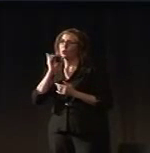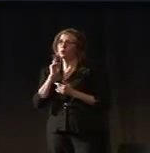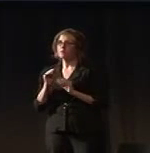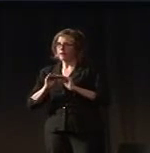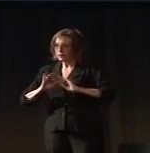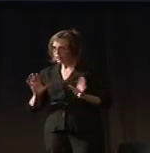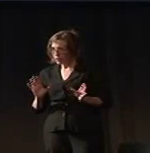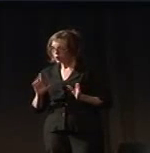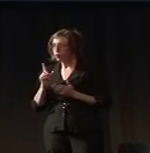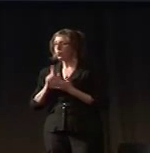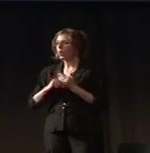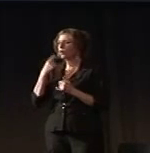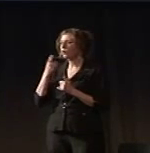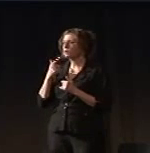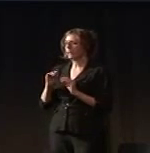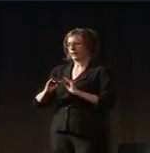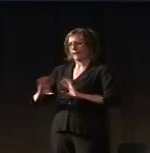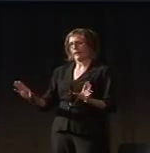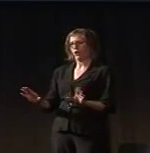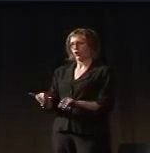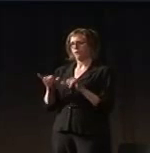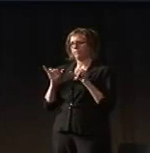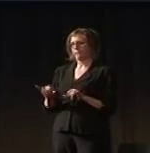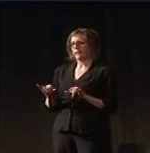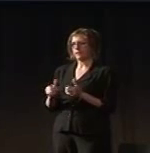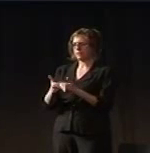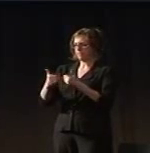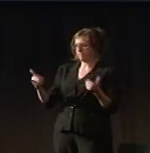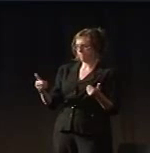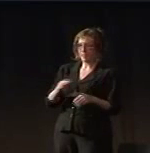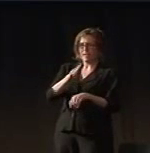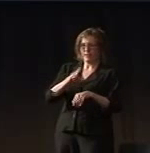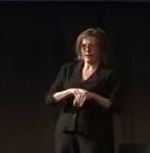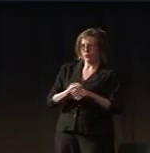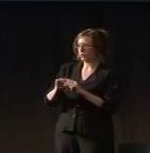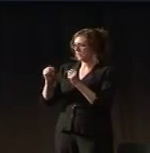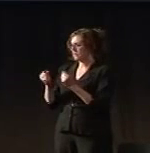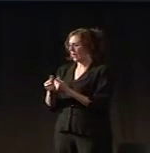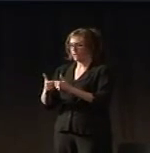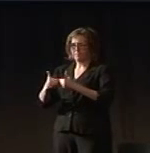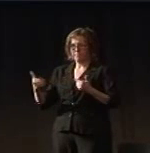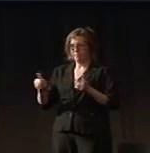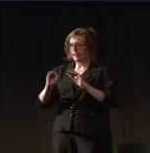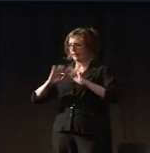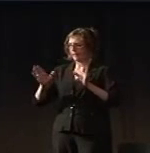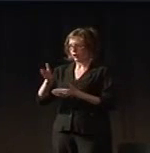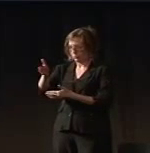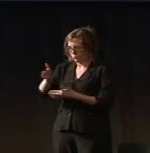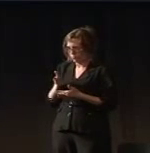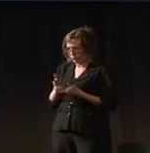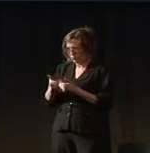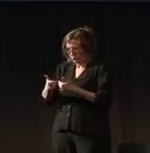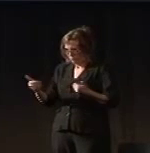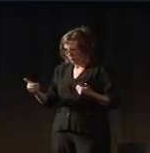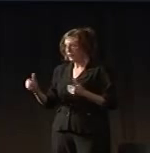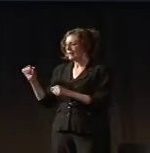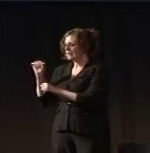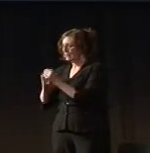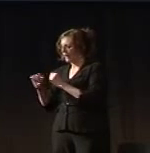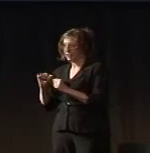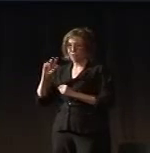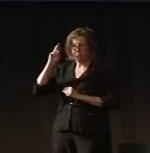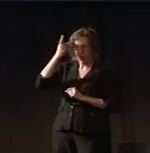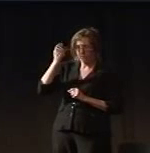or necessary or solid and fixed division between nature and society, between science and politics, between